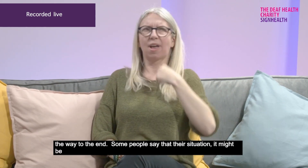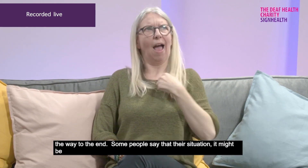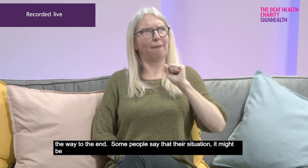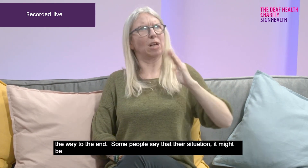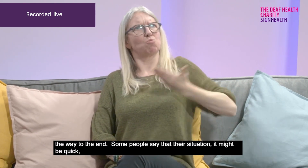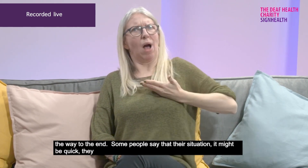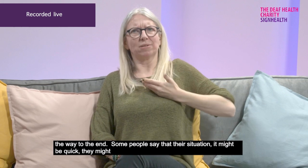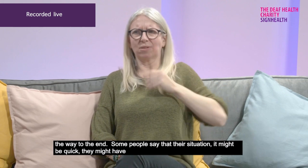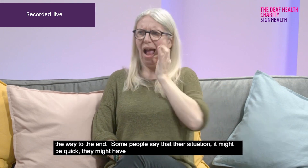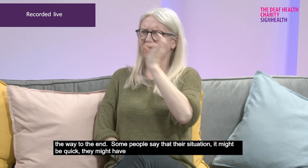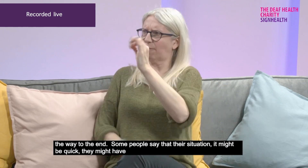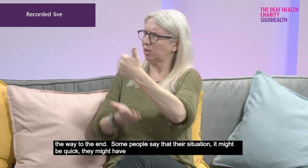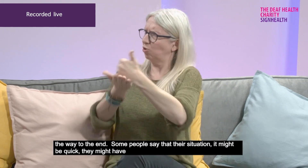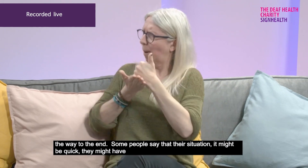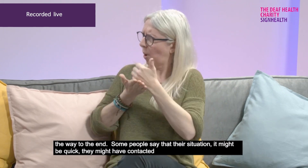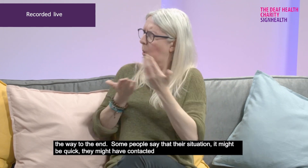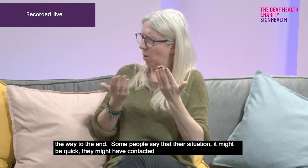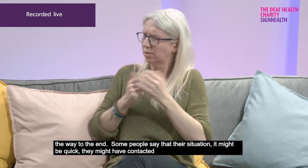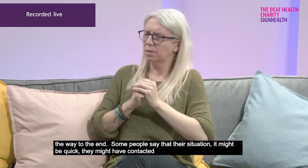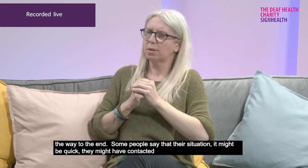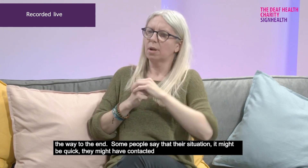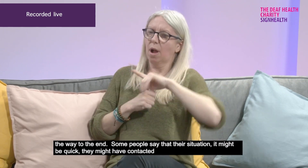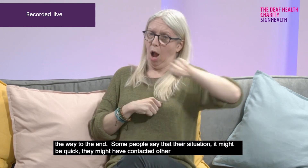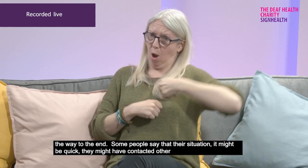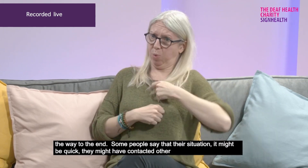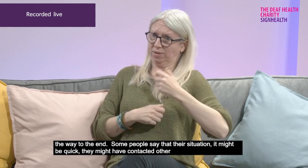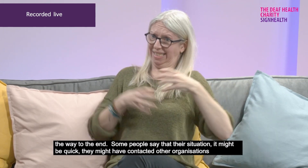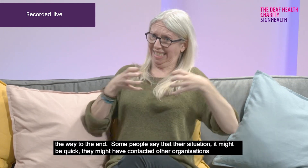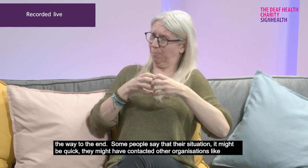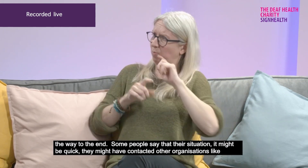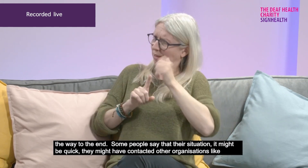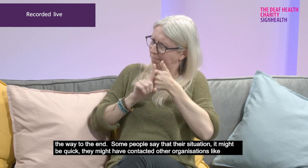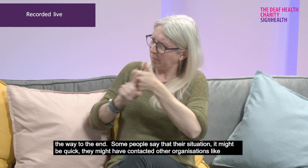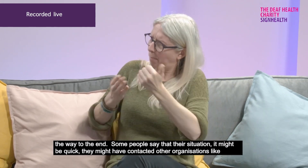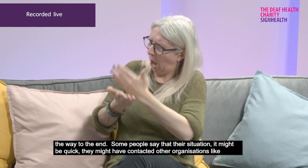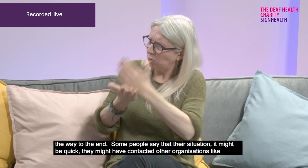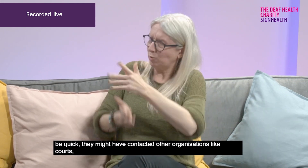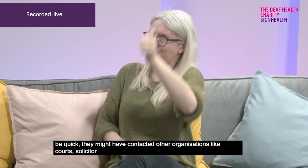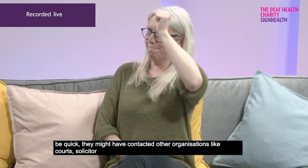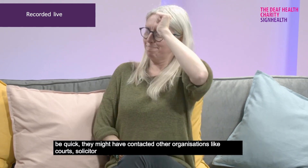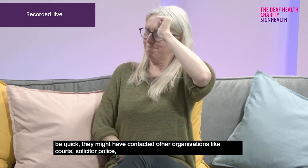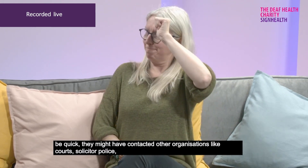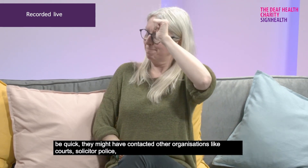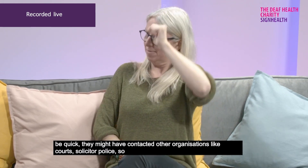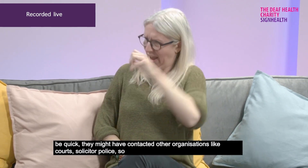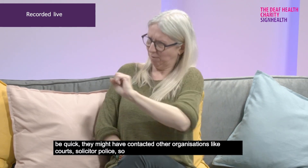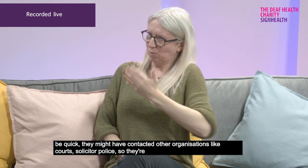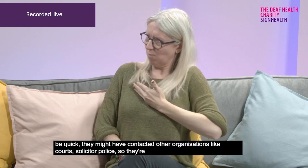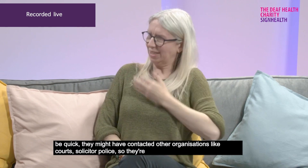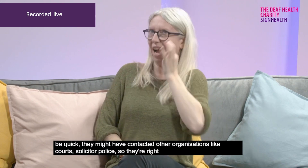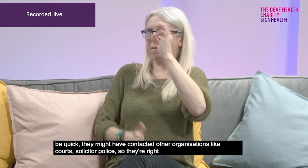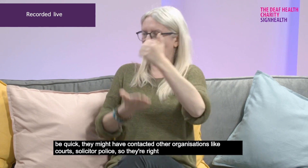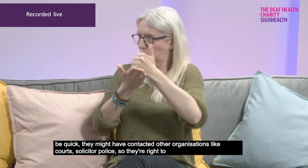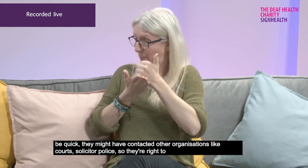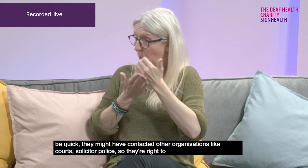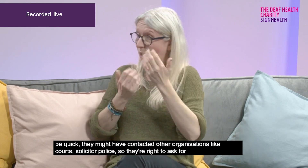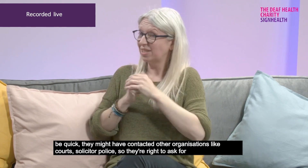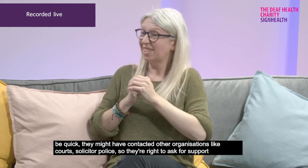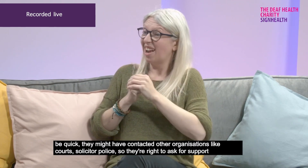have contacted other organisations like courts, solicitor, police. And so, obviously, it's their right to ask for support